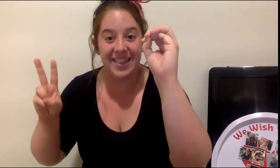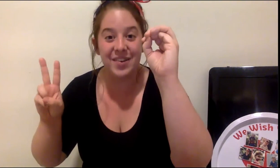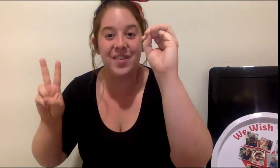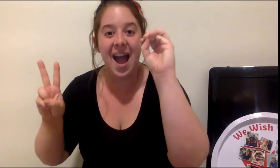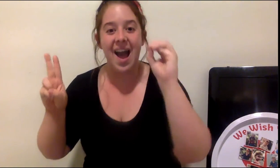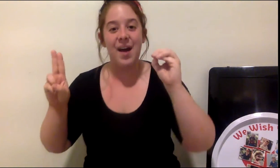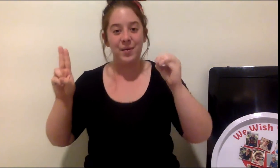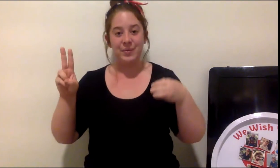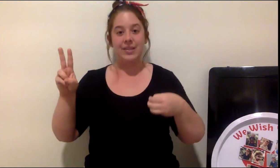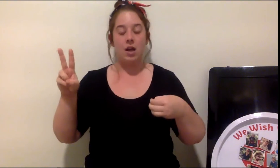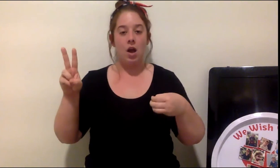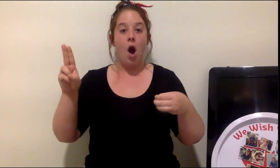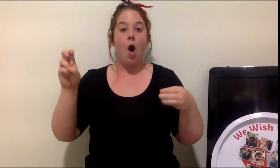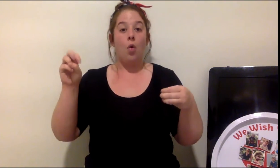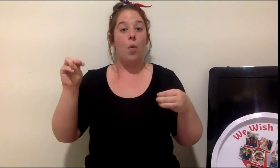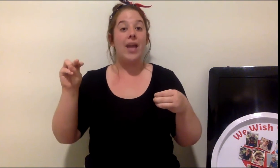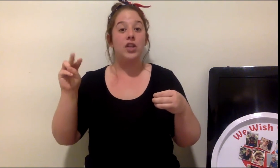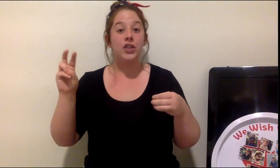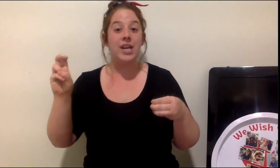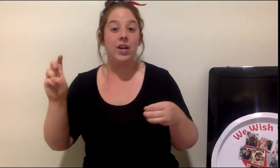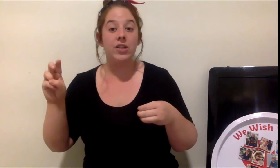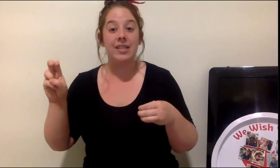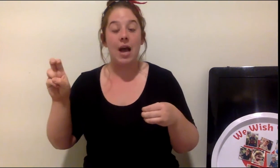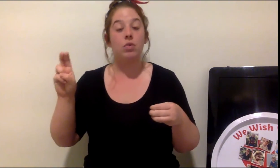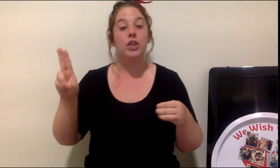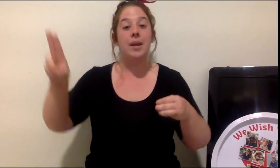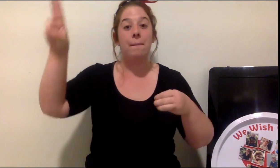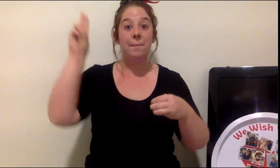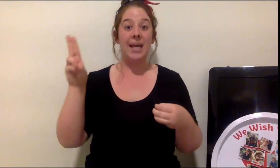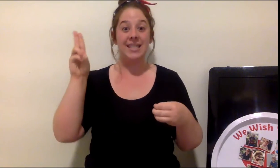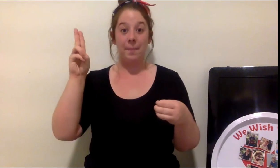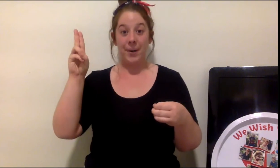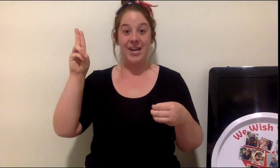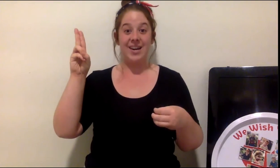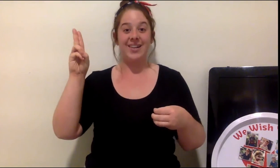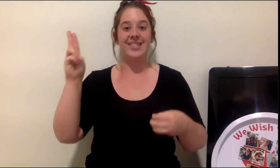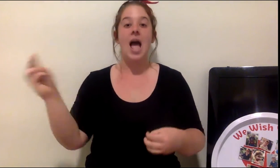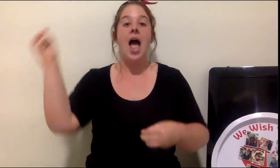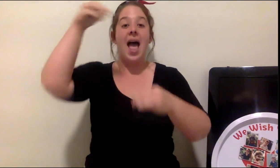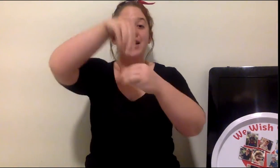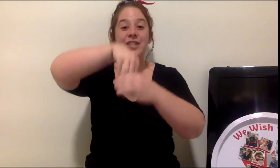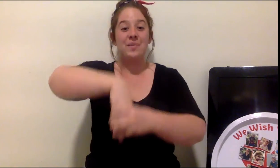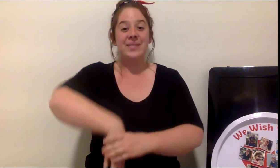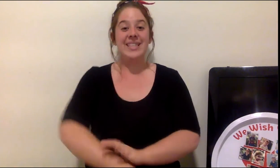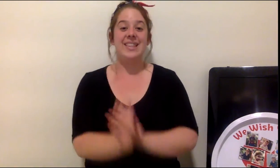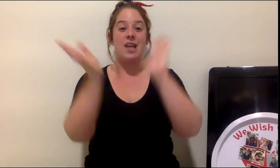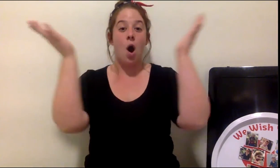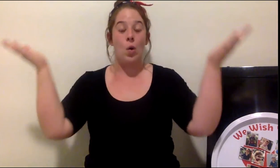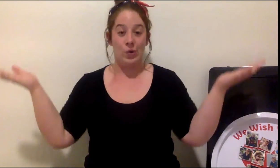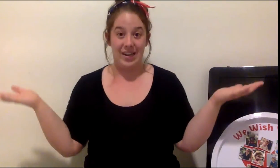the ground. When she hears the sound, she picks up her ears and jumps in the hole in